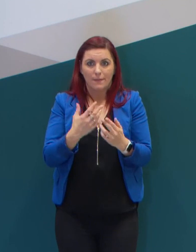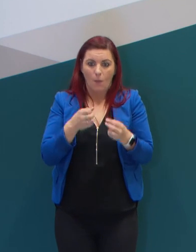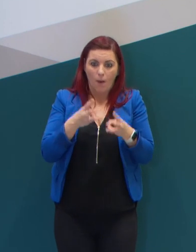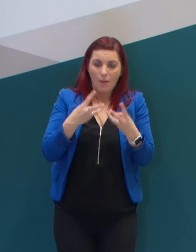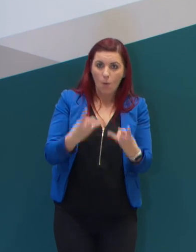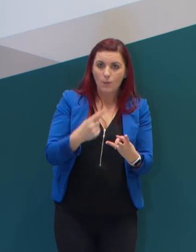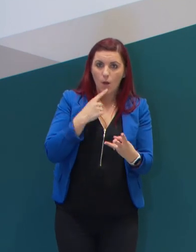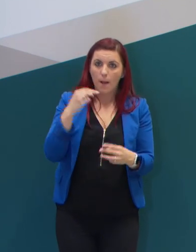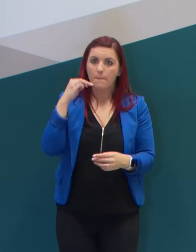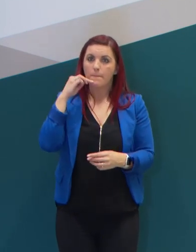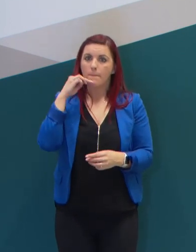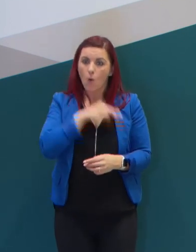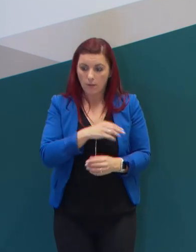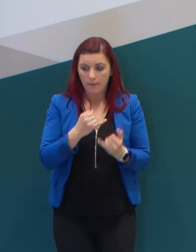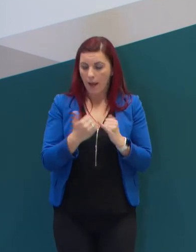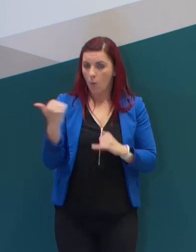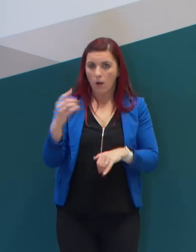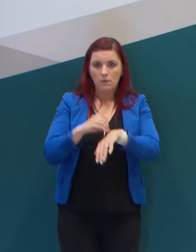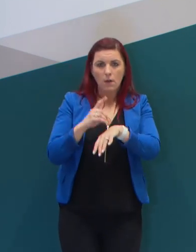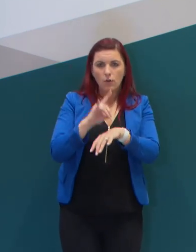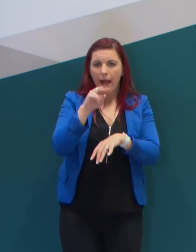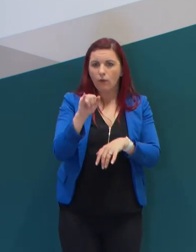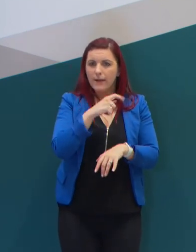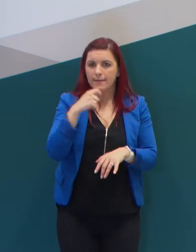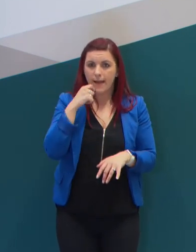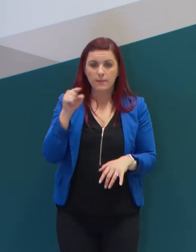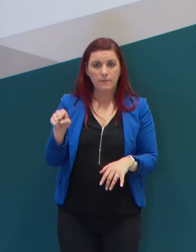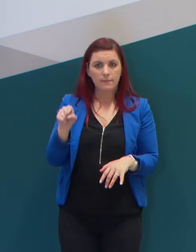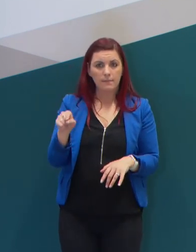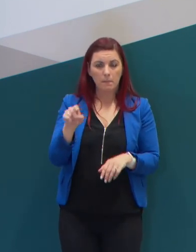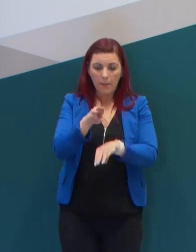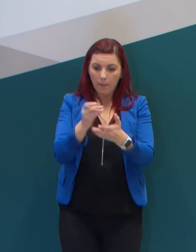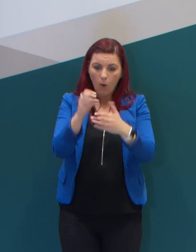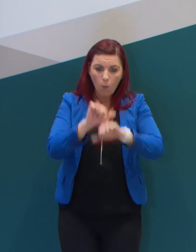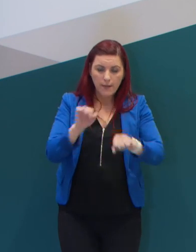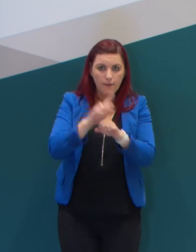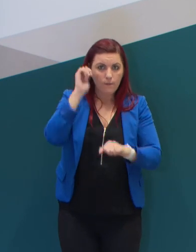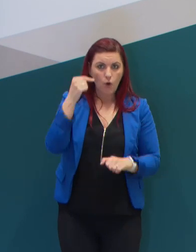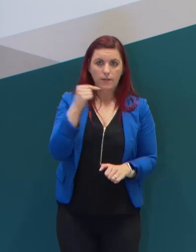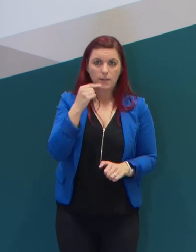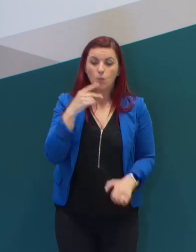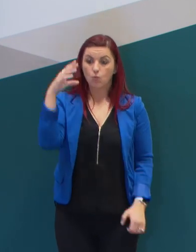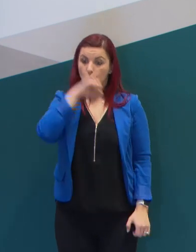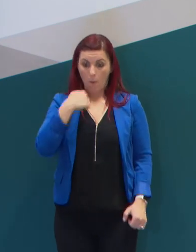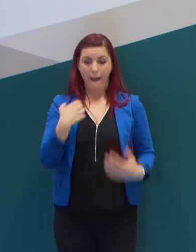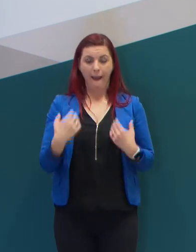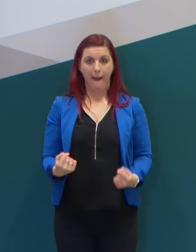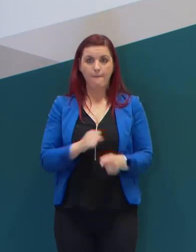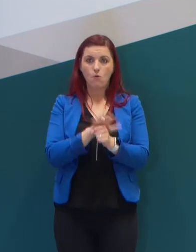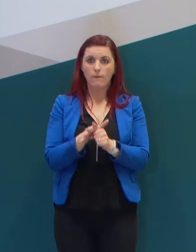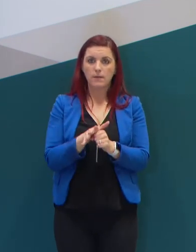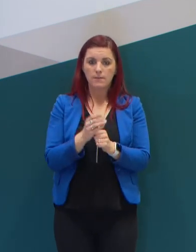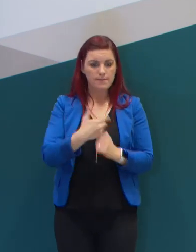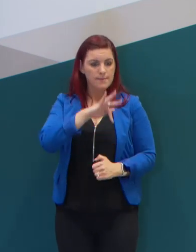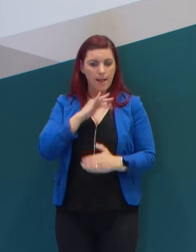The important measure, as Dr. Henry has said, that we must emphasise, if people are waiting for a test, to assume that they have the disease, to